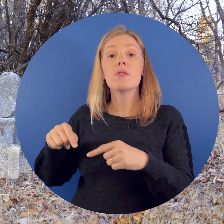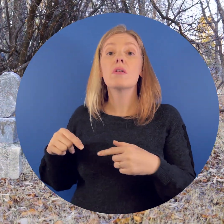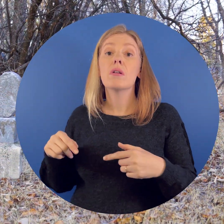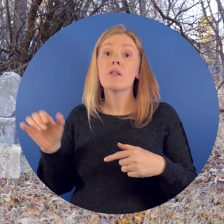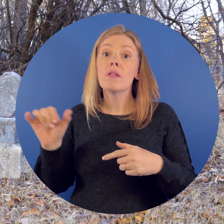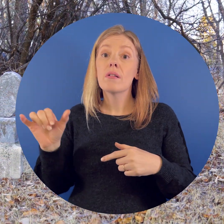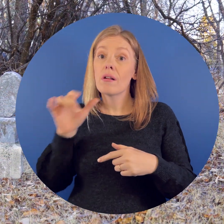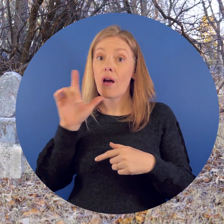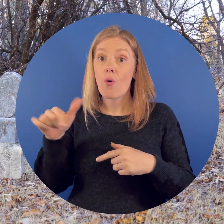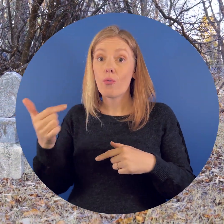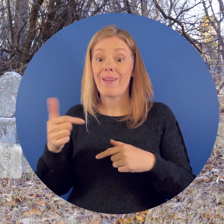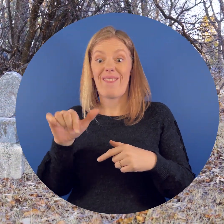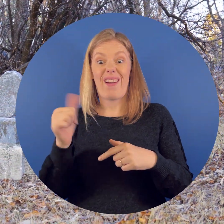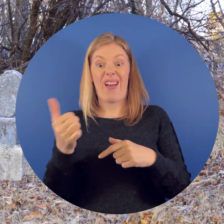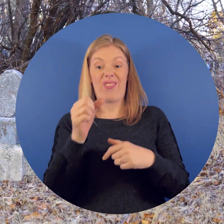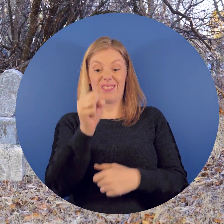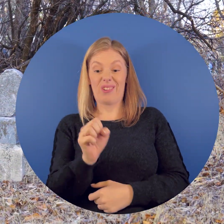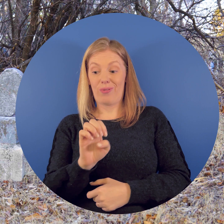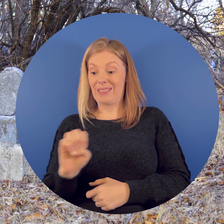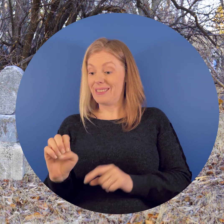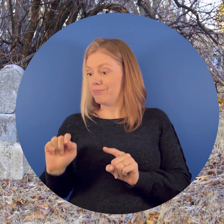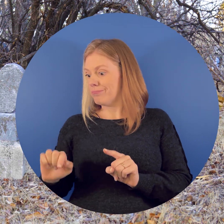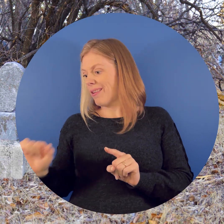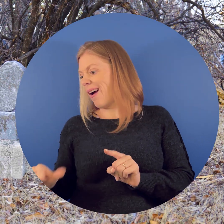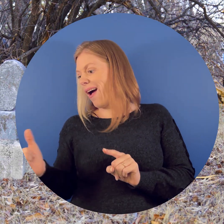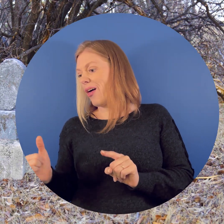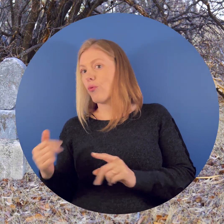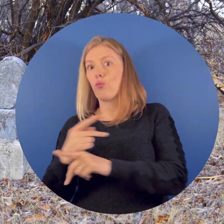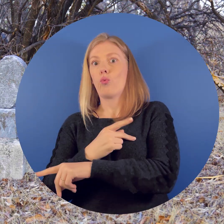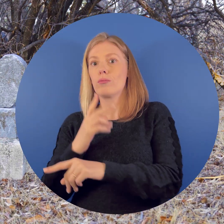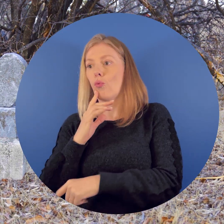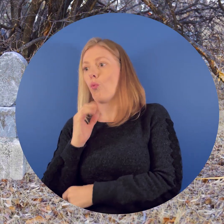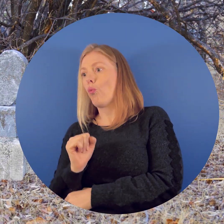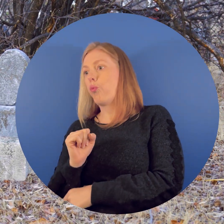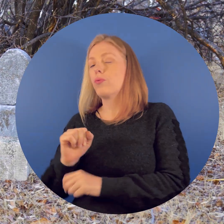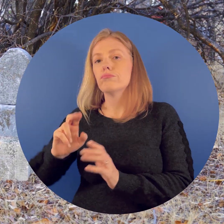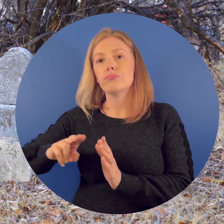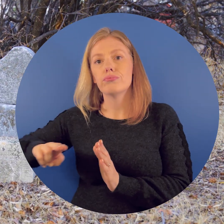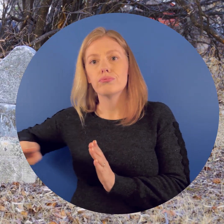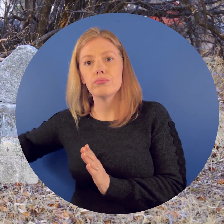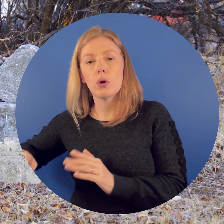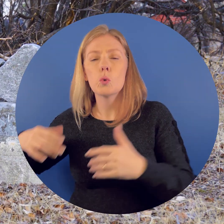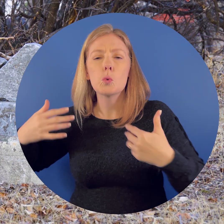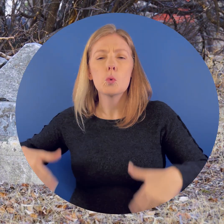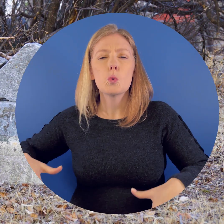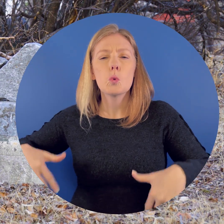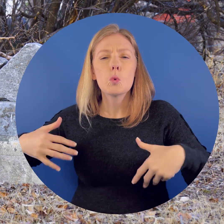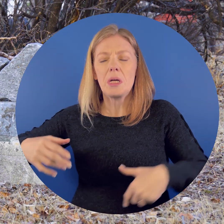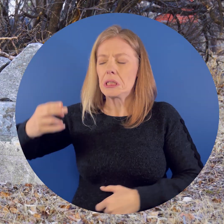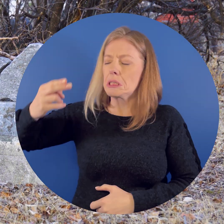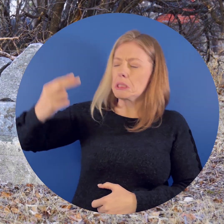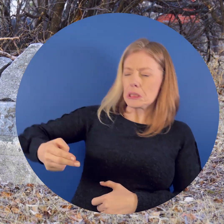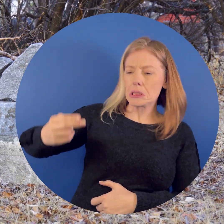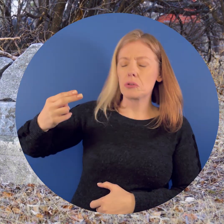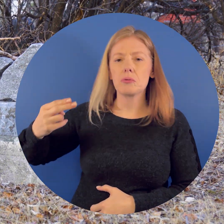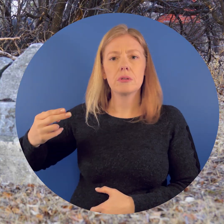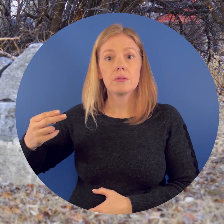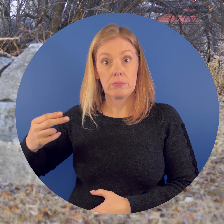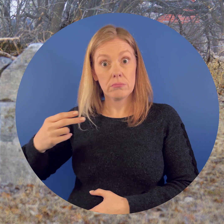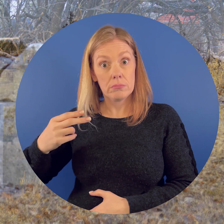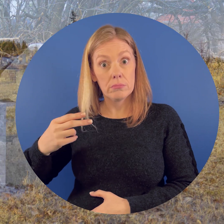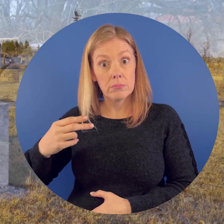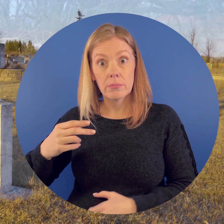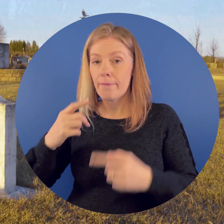southeast of the church. There's a lot of history buried in this place. It is known to be one of the most haunted places